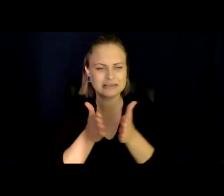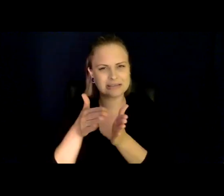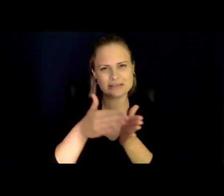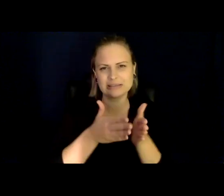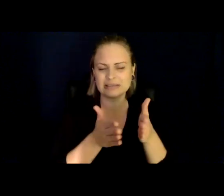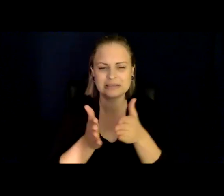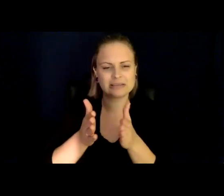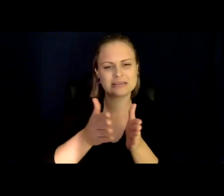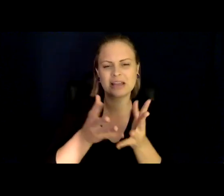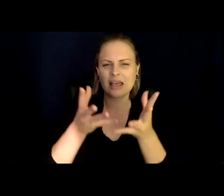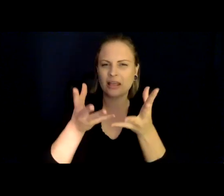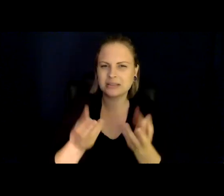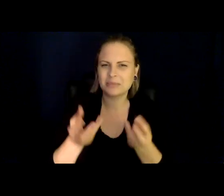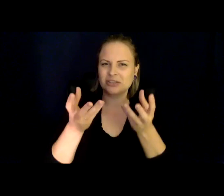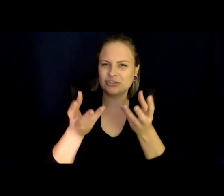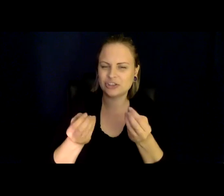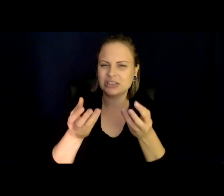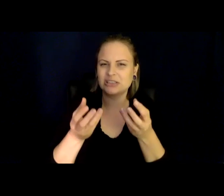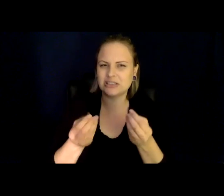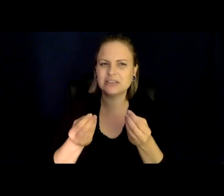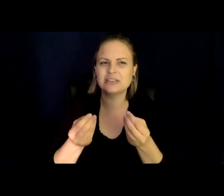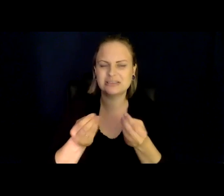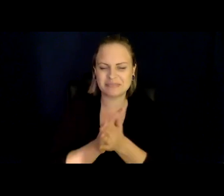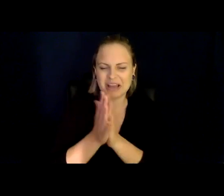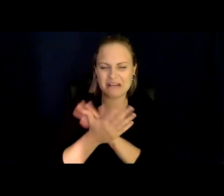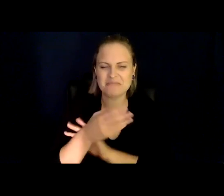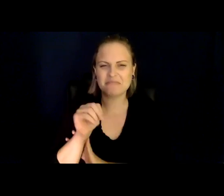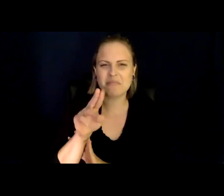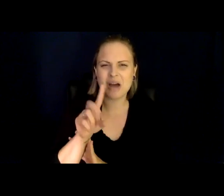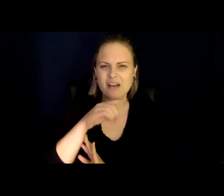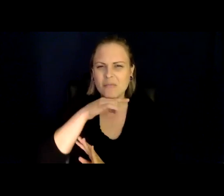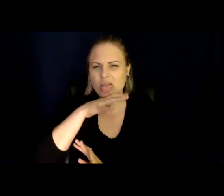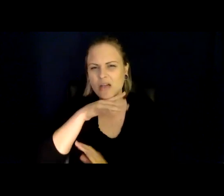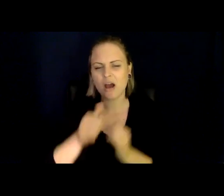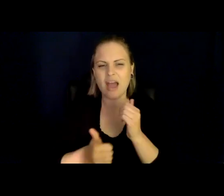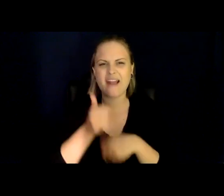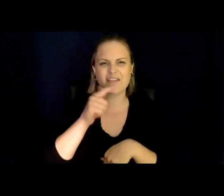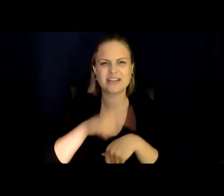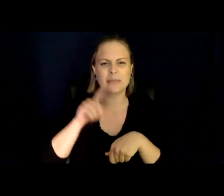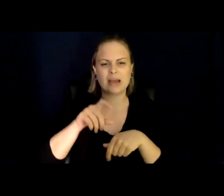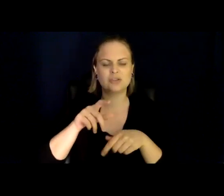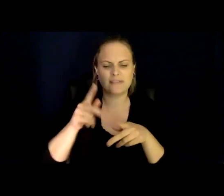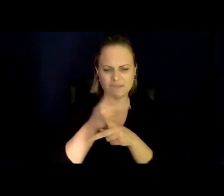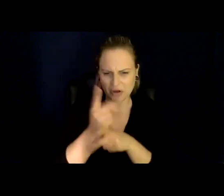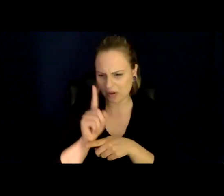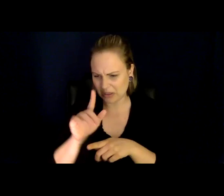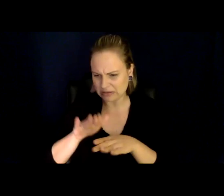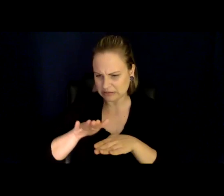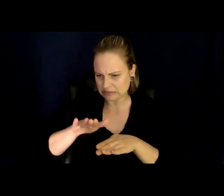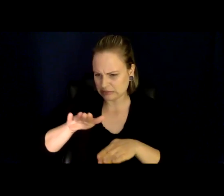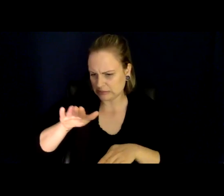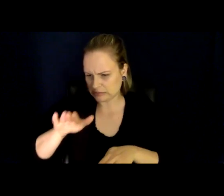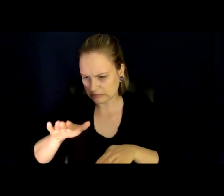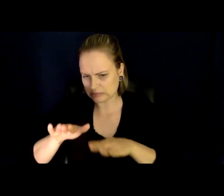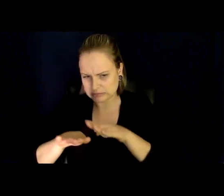The sponginess underfoot lapsed into muck, and almost every step had to be calculated to find at least a likely soft,